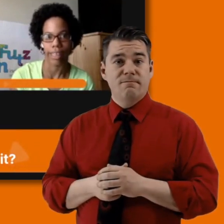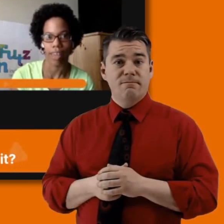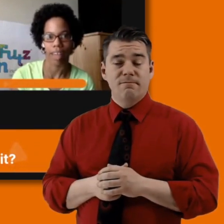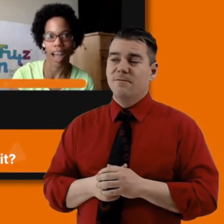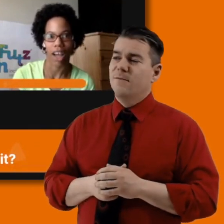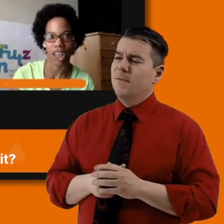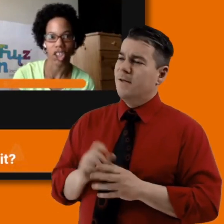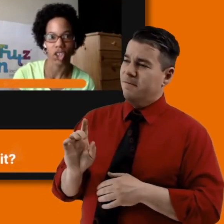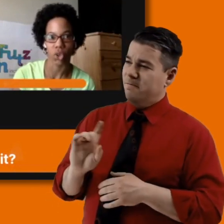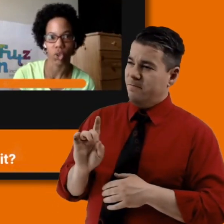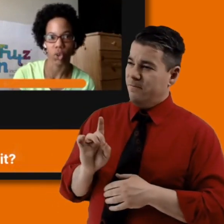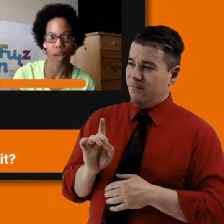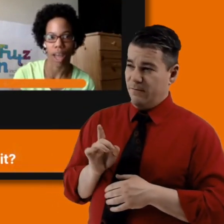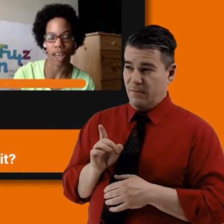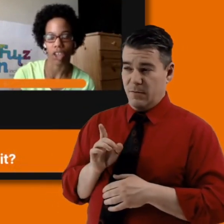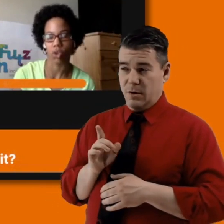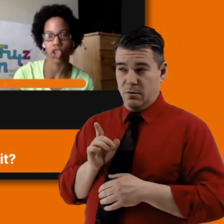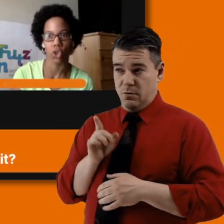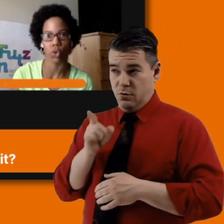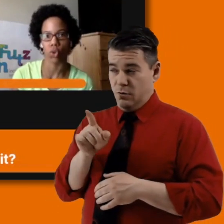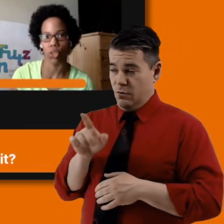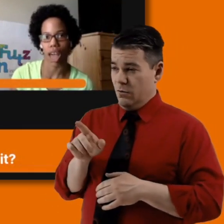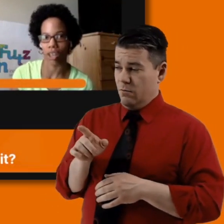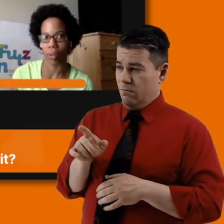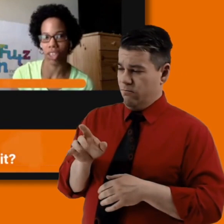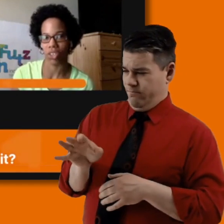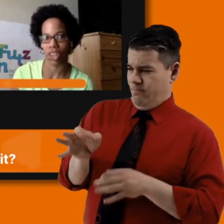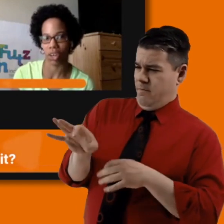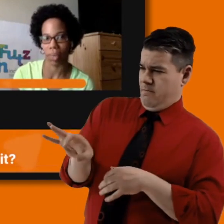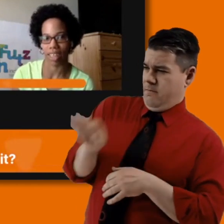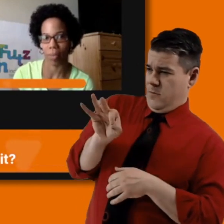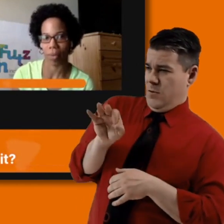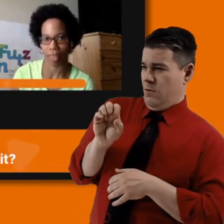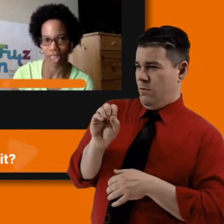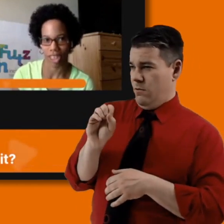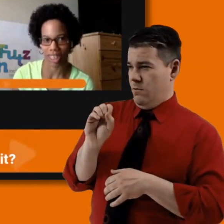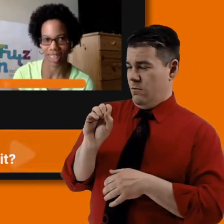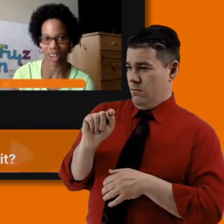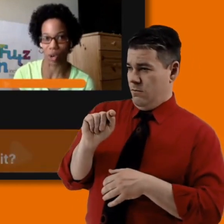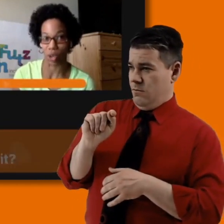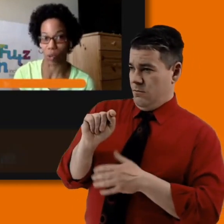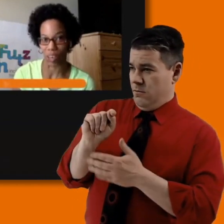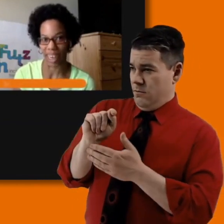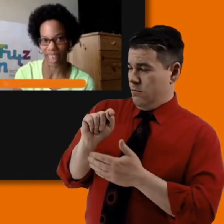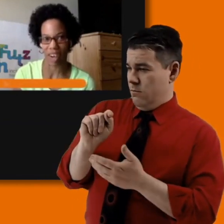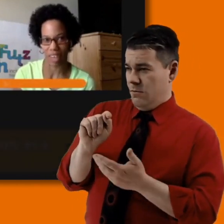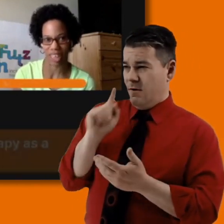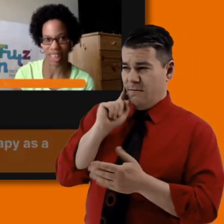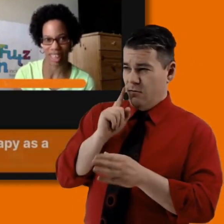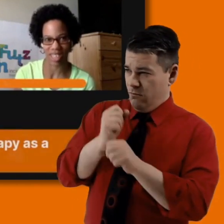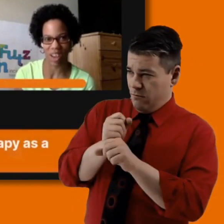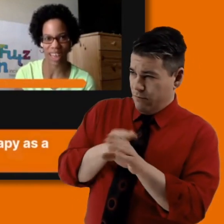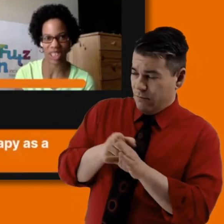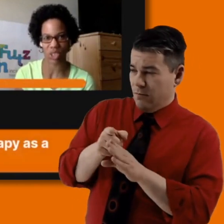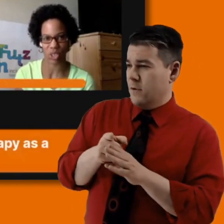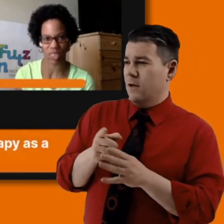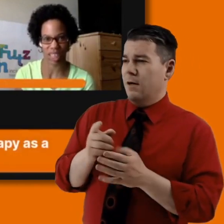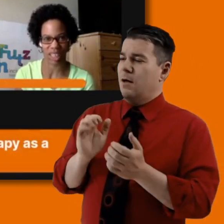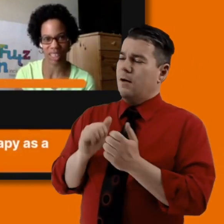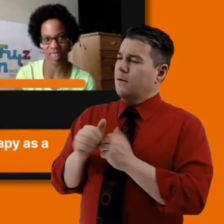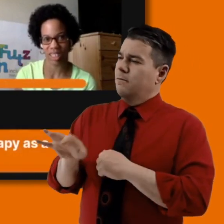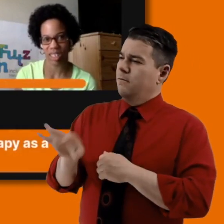And David, how did you choose occupational therapy as a profession? Because I know you weren't here originally, so how did you choose